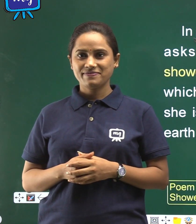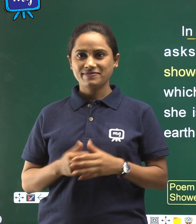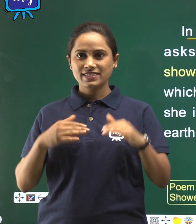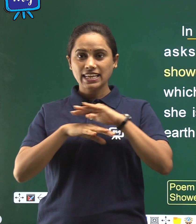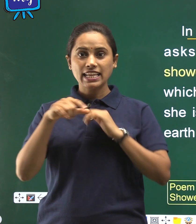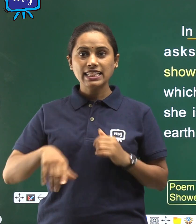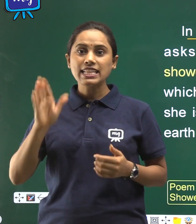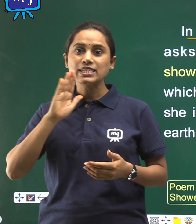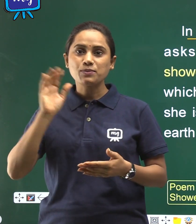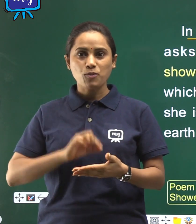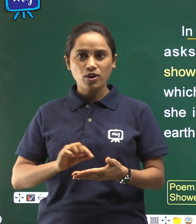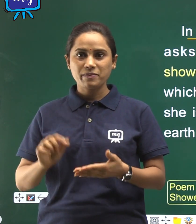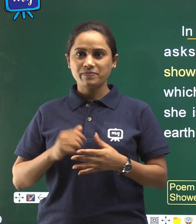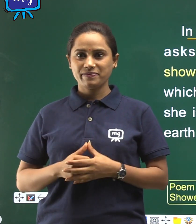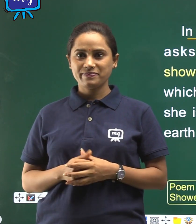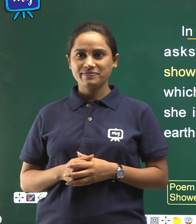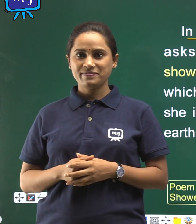In this poem,